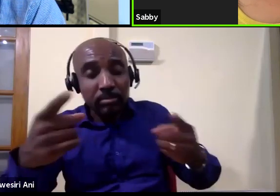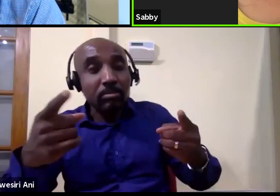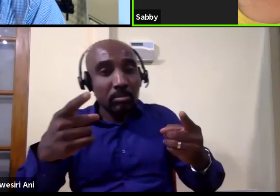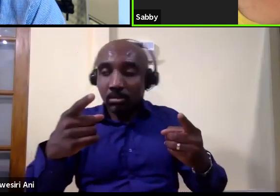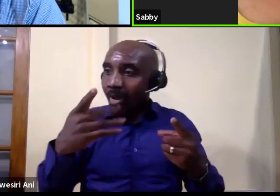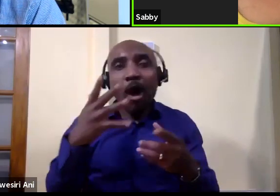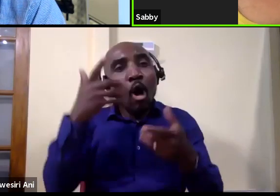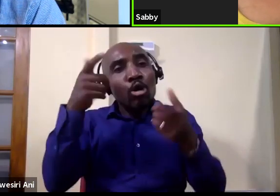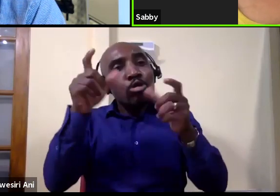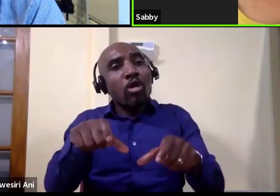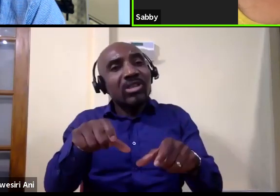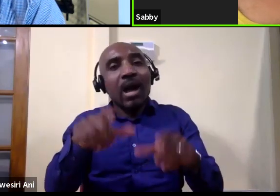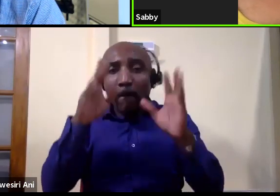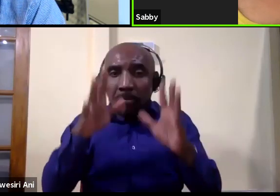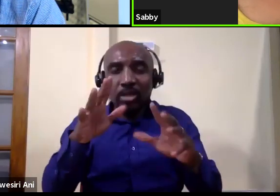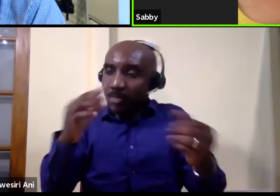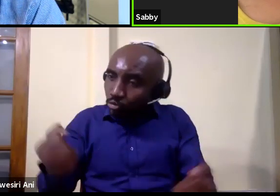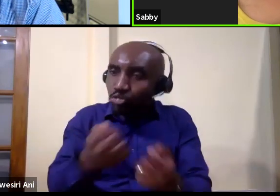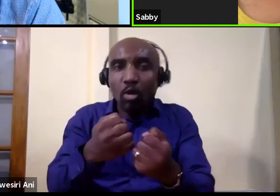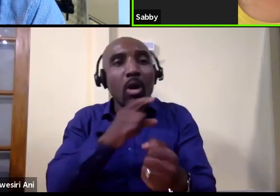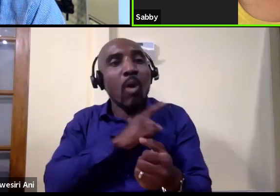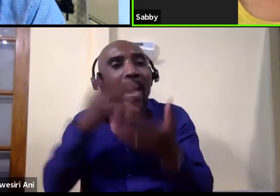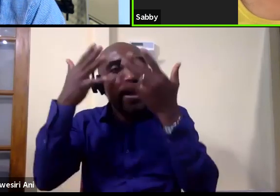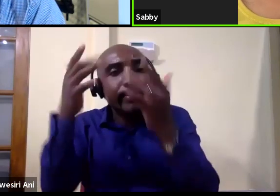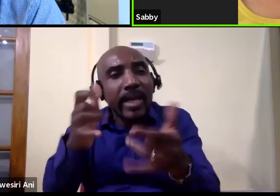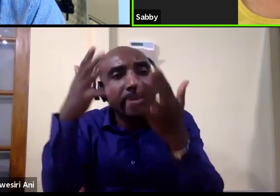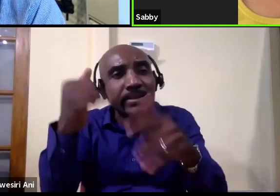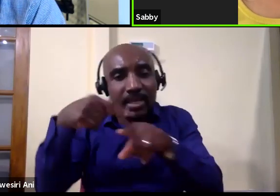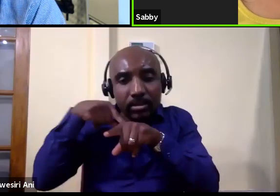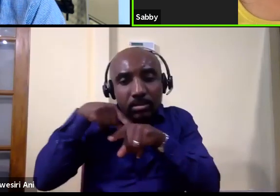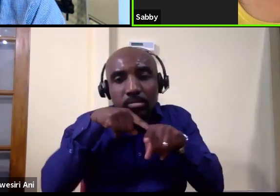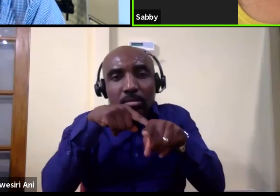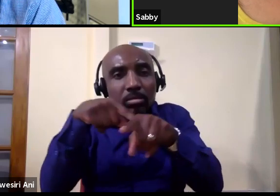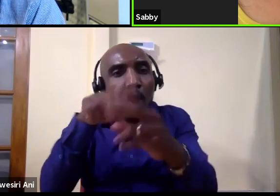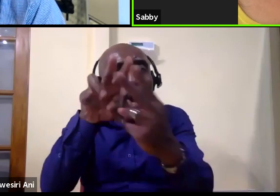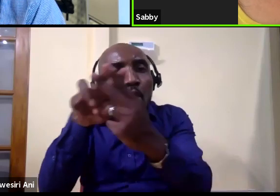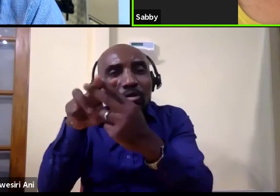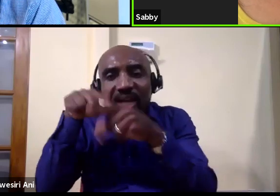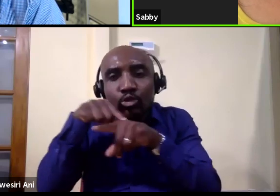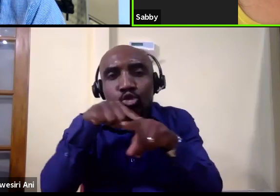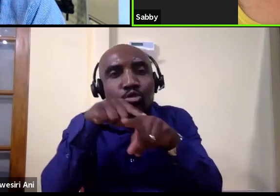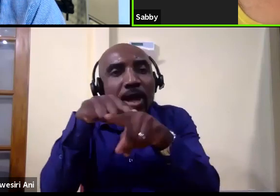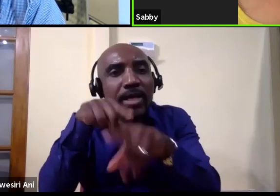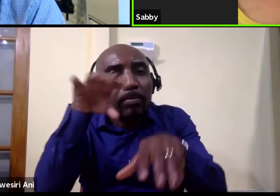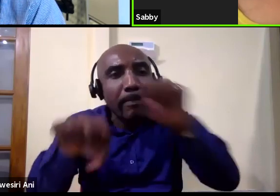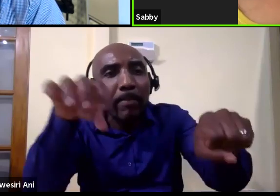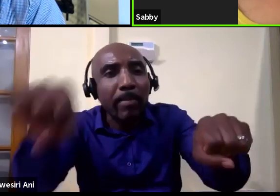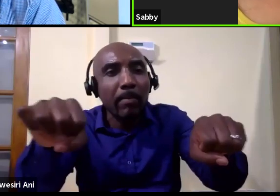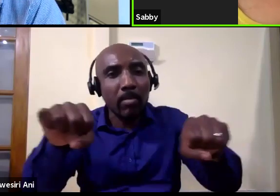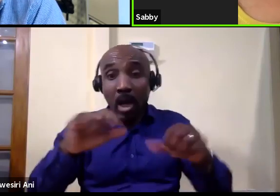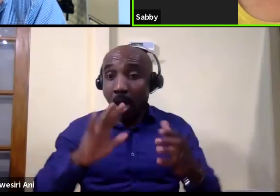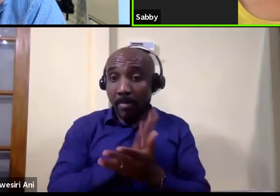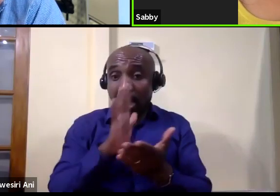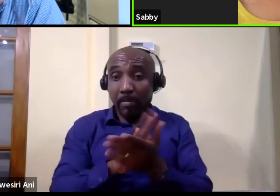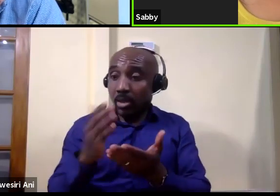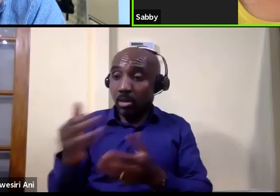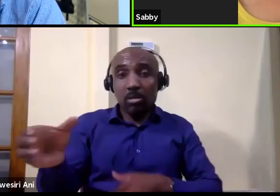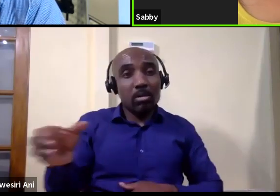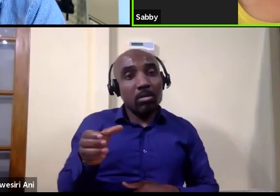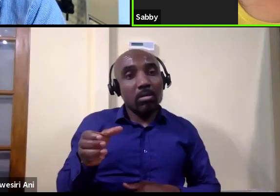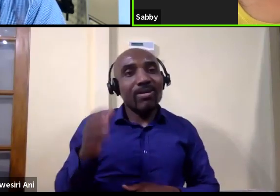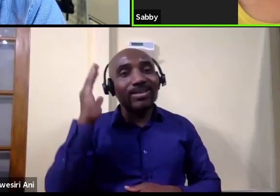strengthened, not eased, with more testing and contact tracing. I'm delighted to welcome our next speaker, who